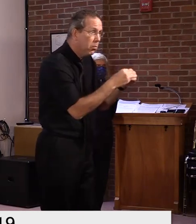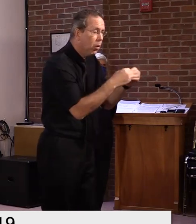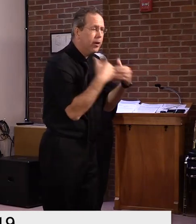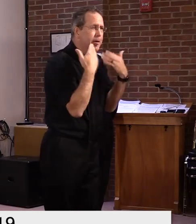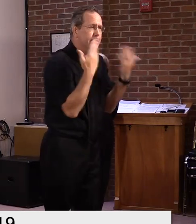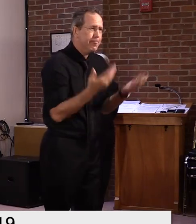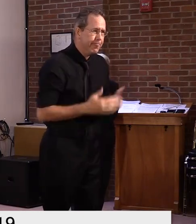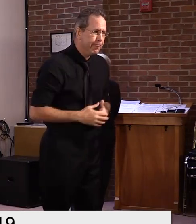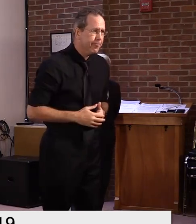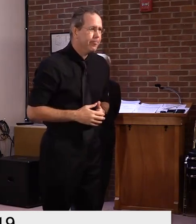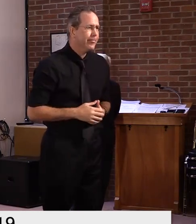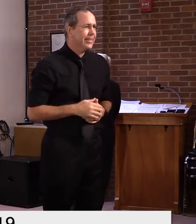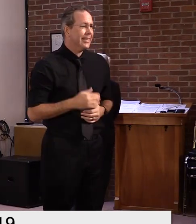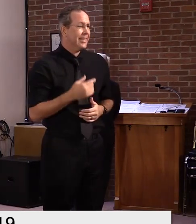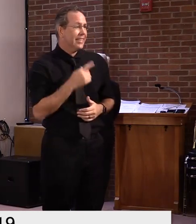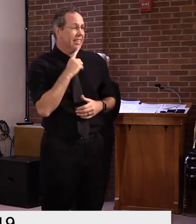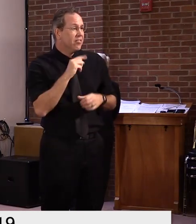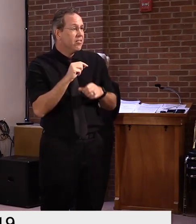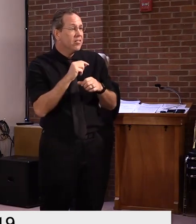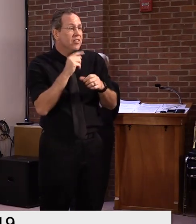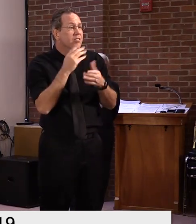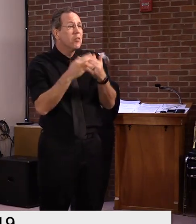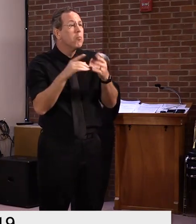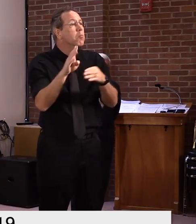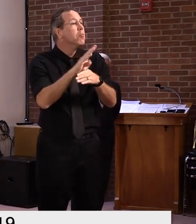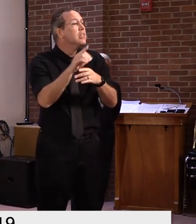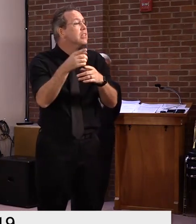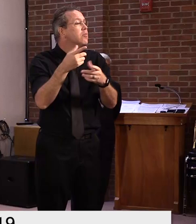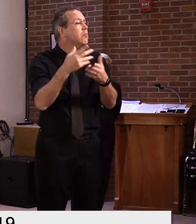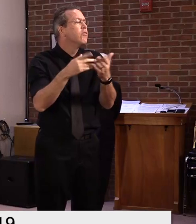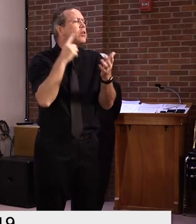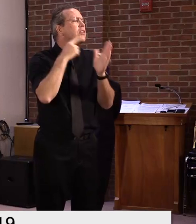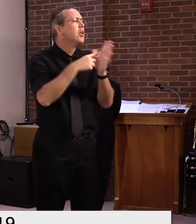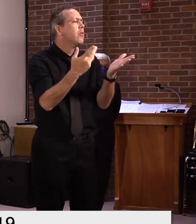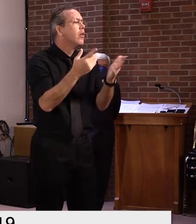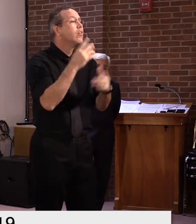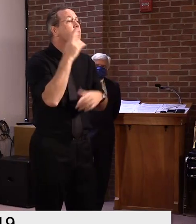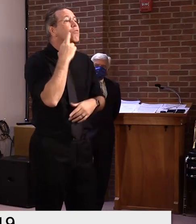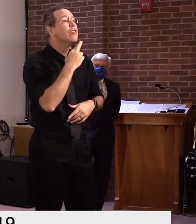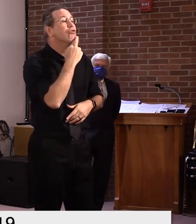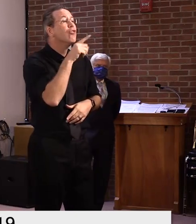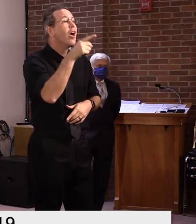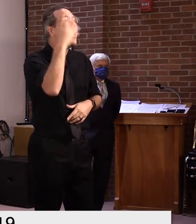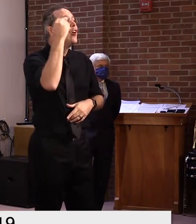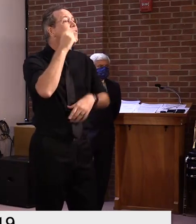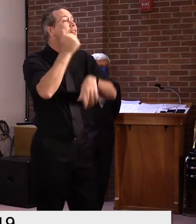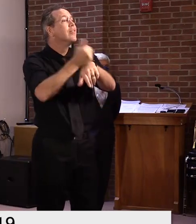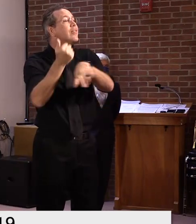these businesses, for instance, the outside dining that we've opened up may not be